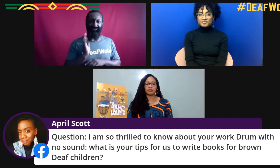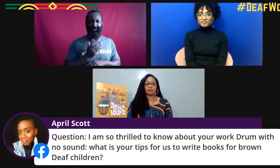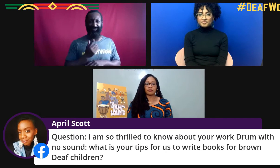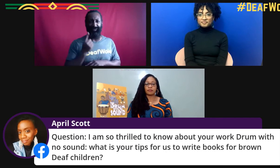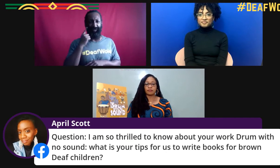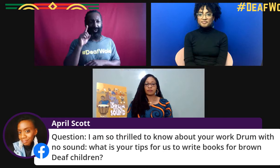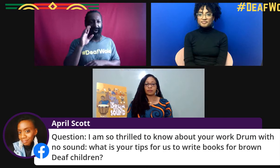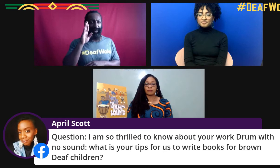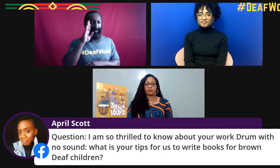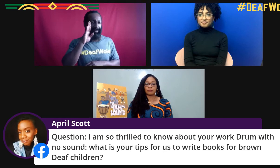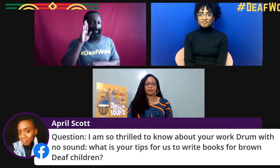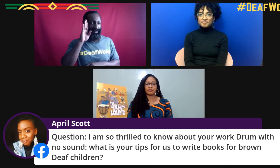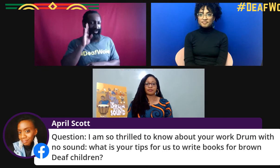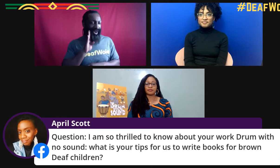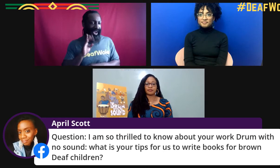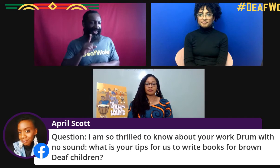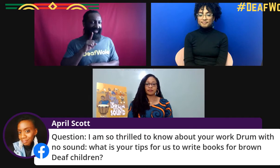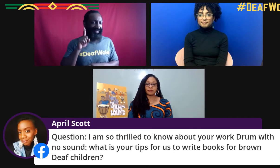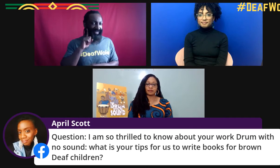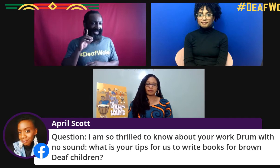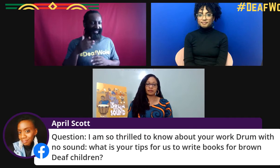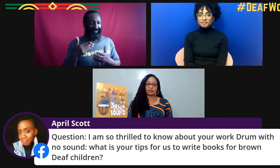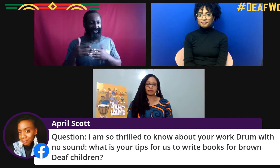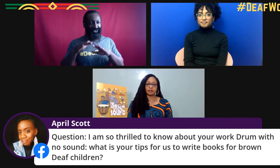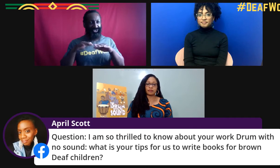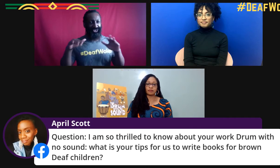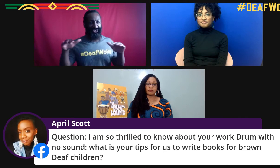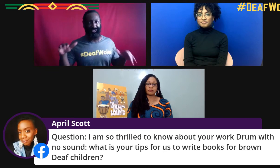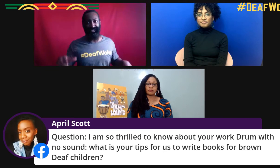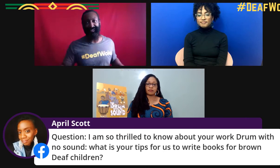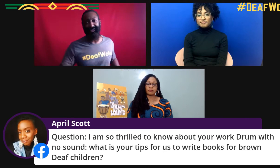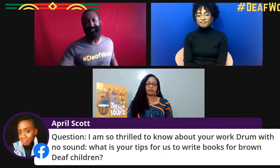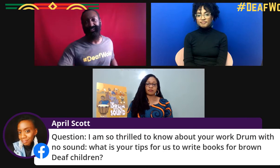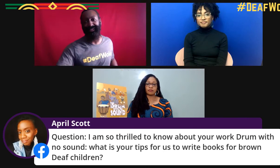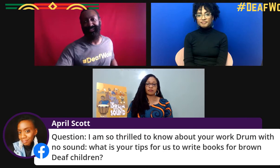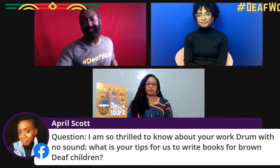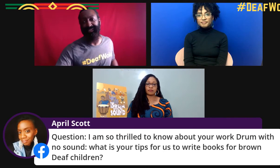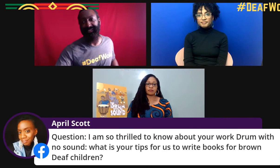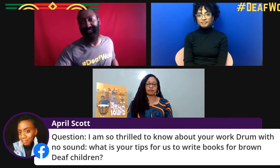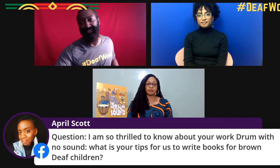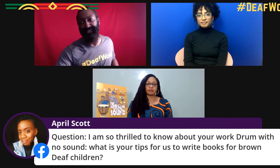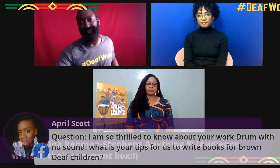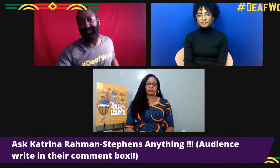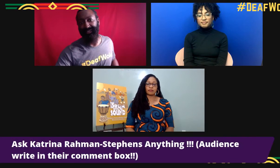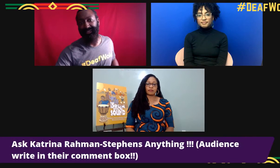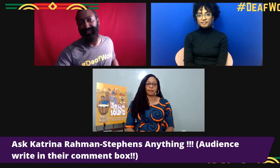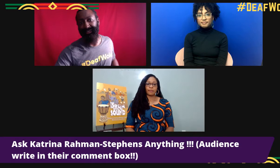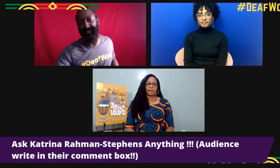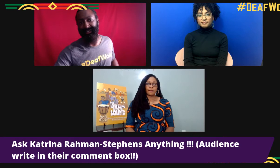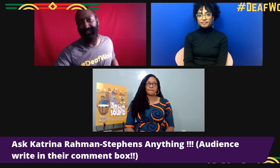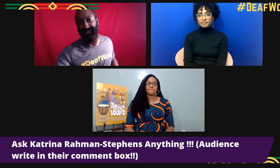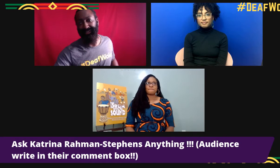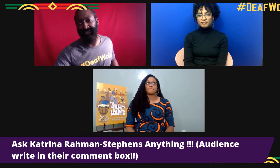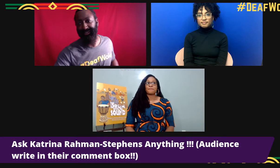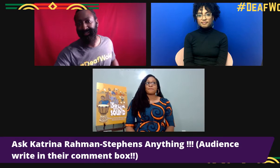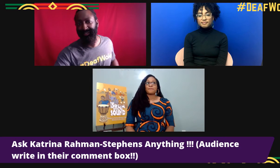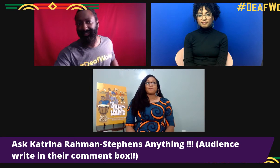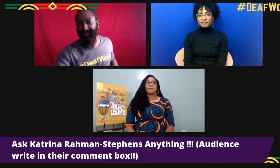sound. What is your tips for us to write books for brown deaf children?